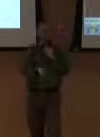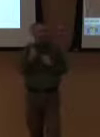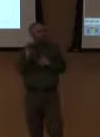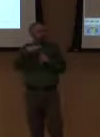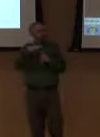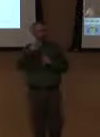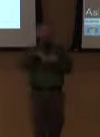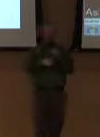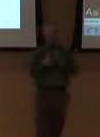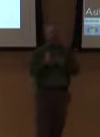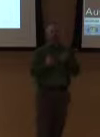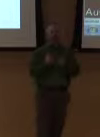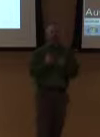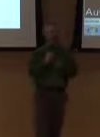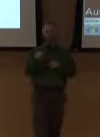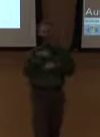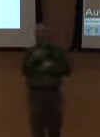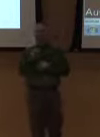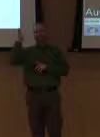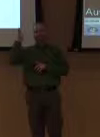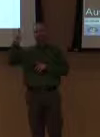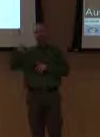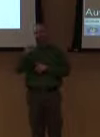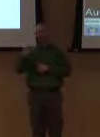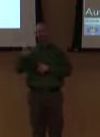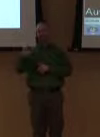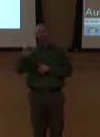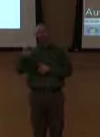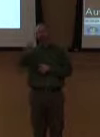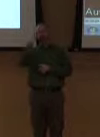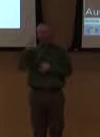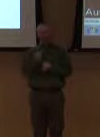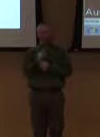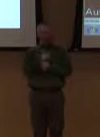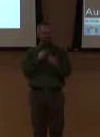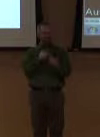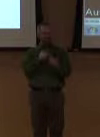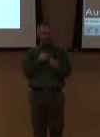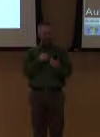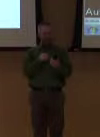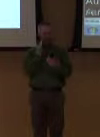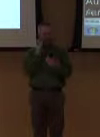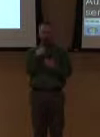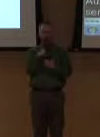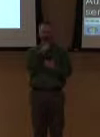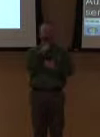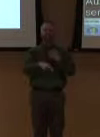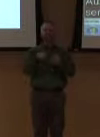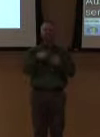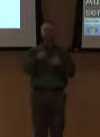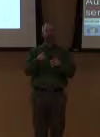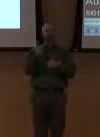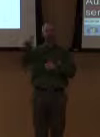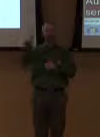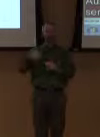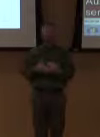We had a last-minute assignment for Access Services. I had practiced this called sim-comming, but I think I'm going to use this now to force me to not